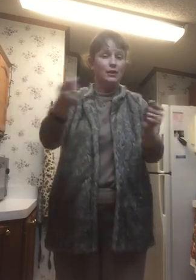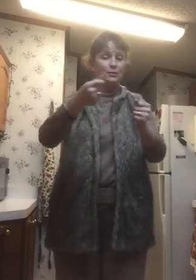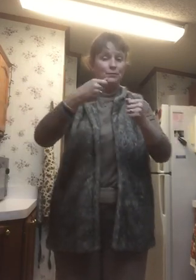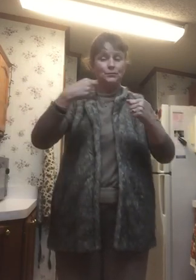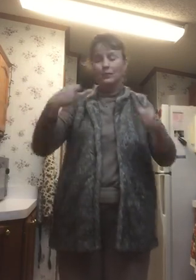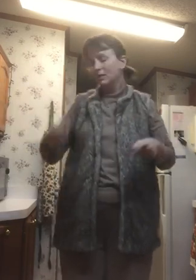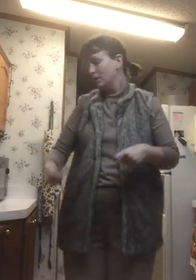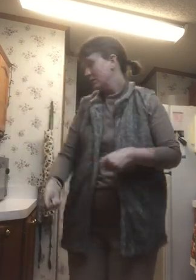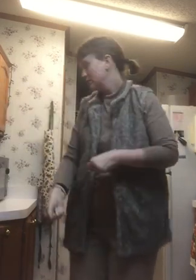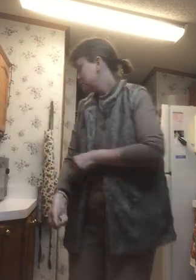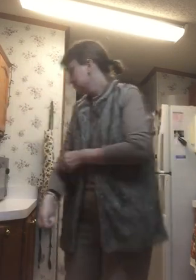okay?